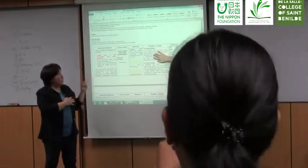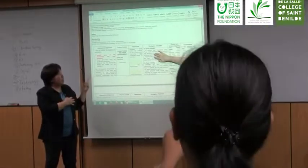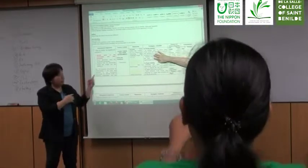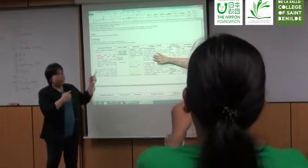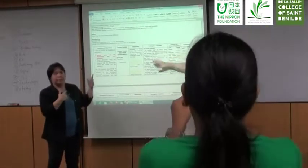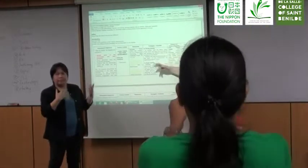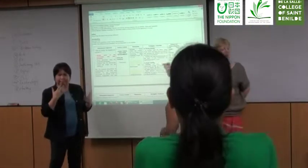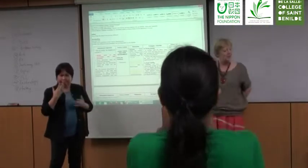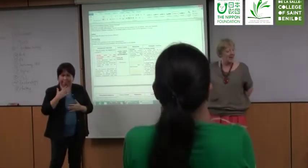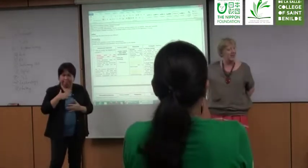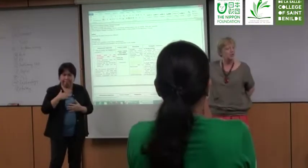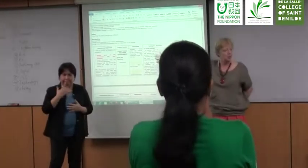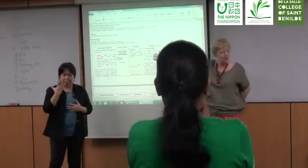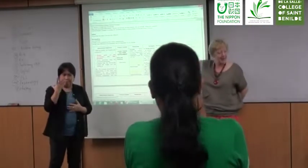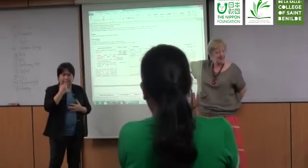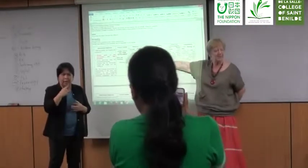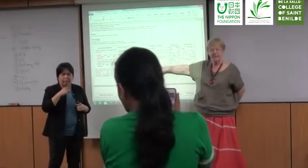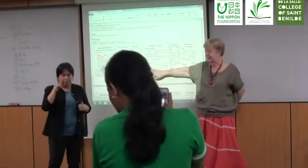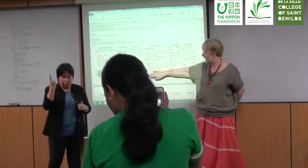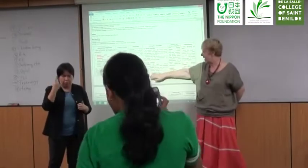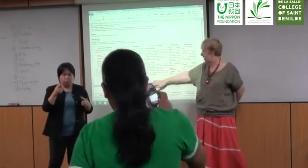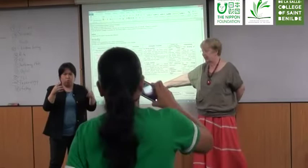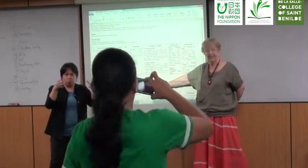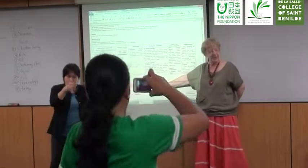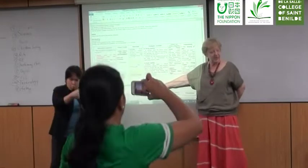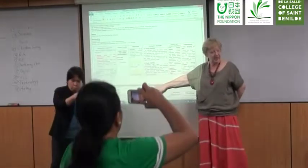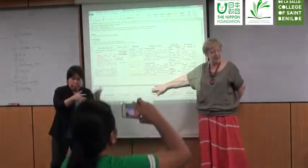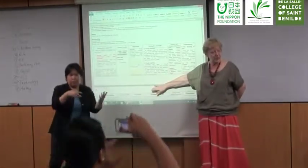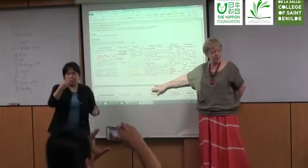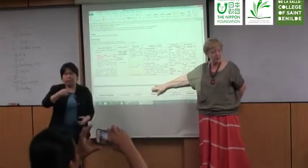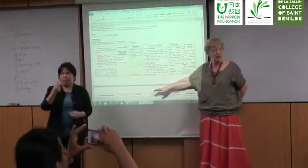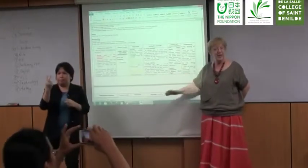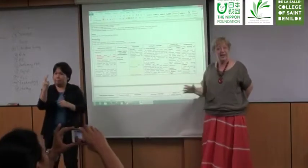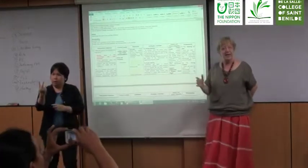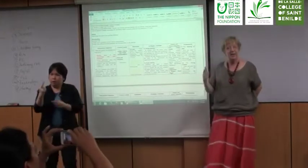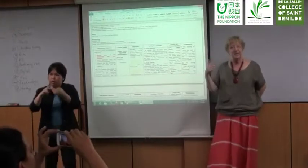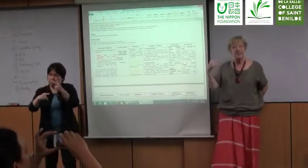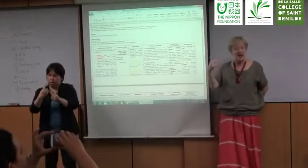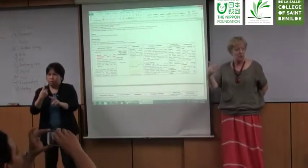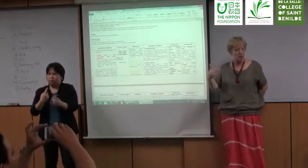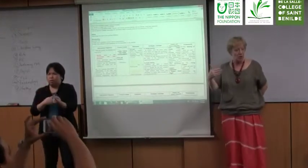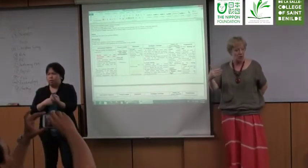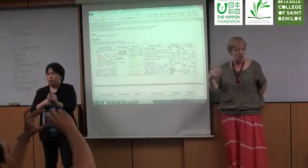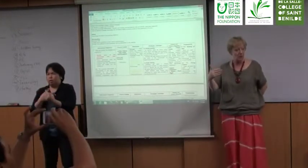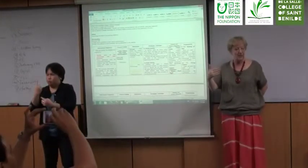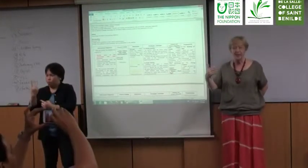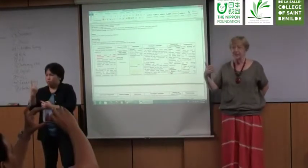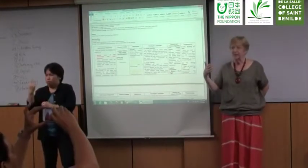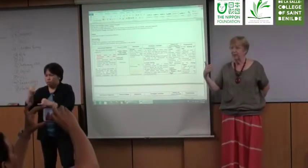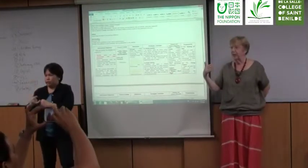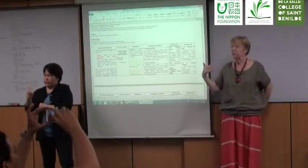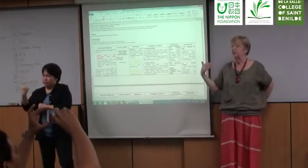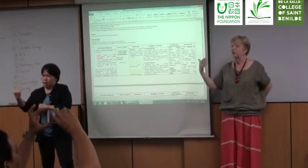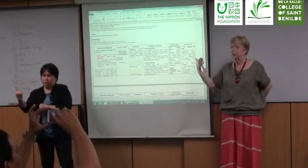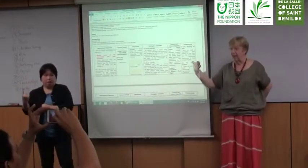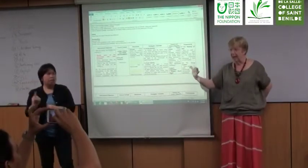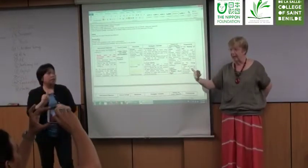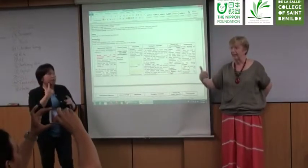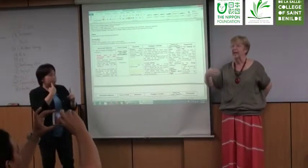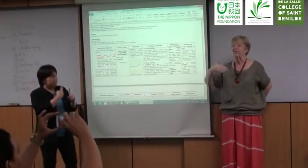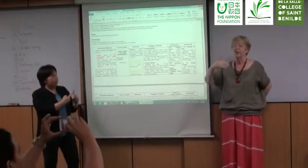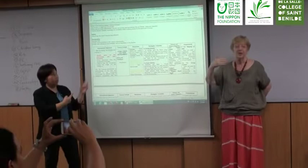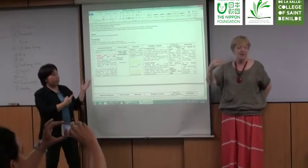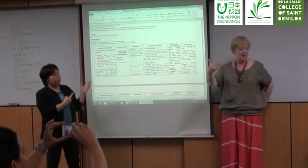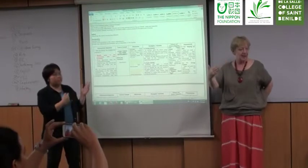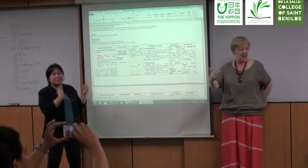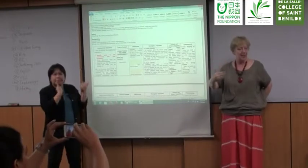group, you kind of demand a group activity done at an individual, and that follows along with that lesson plan where you do the